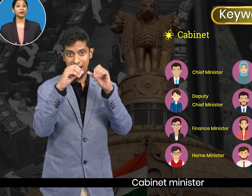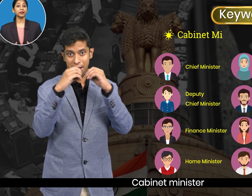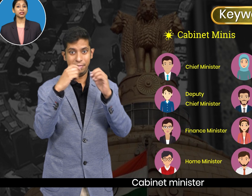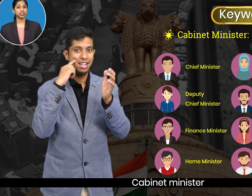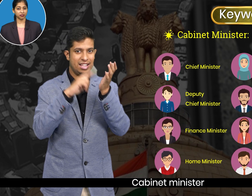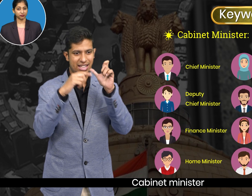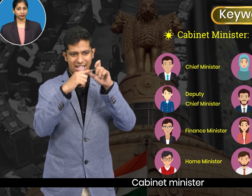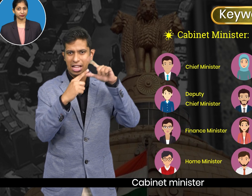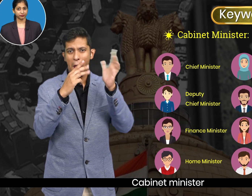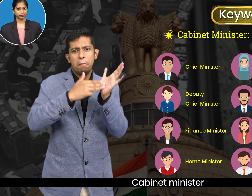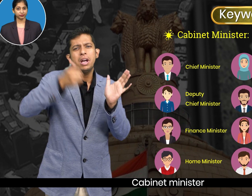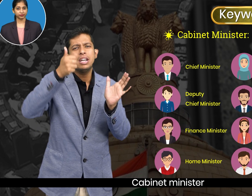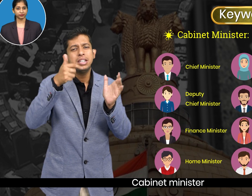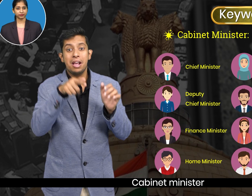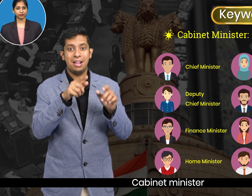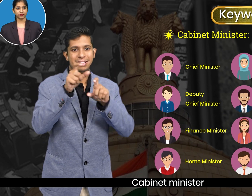Cabinet Minister.